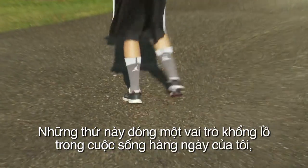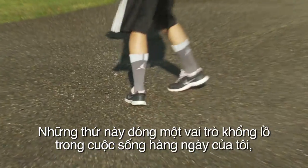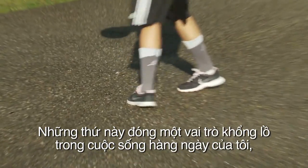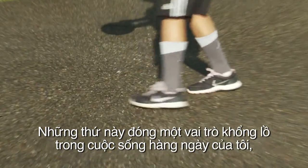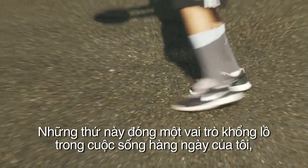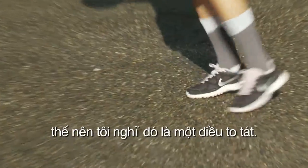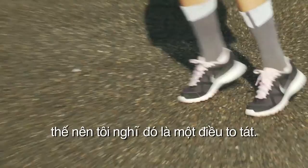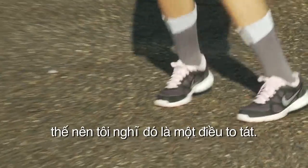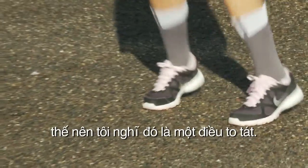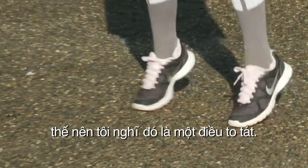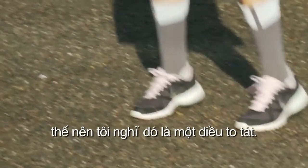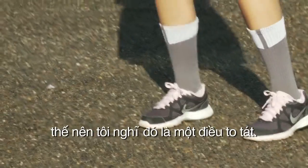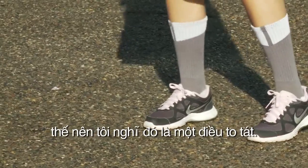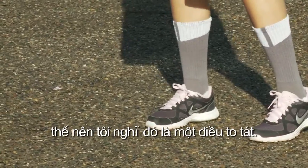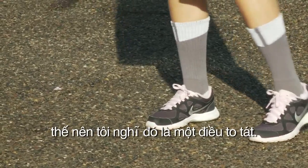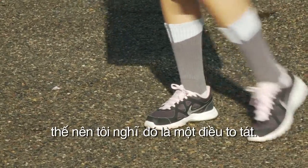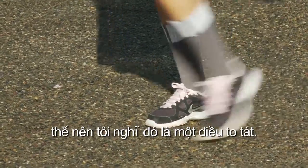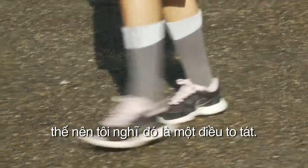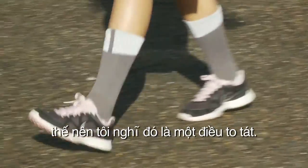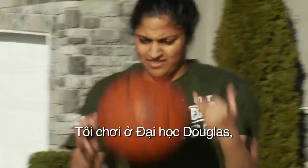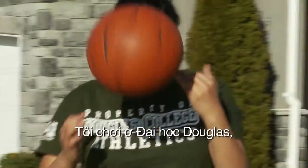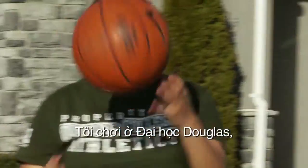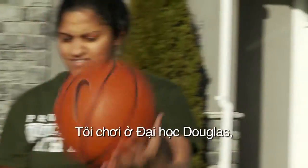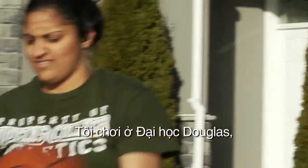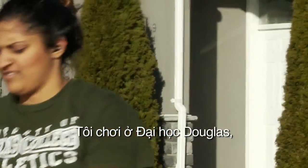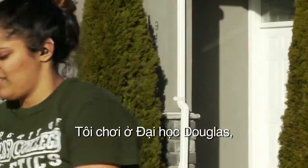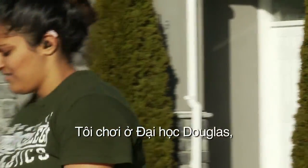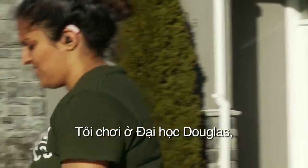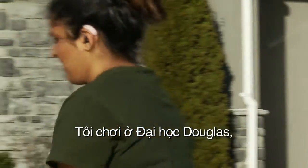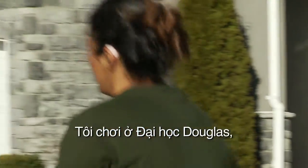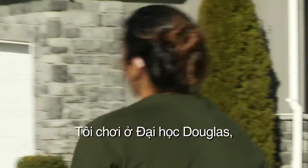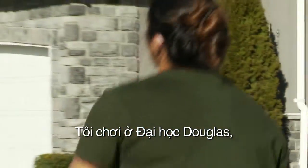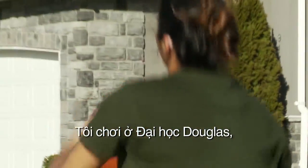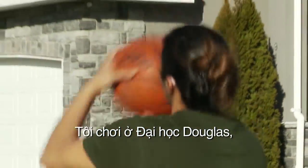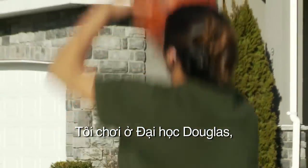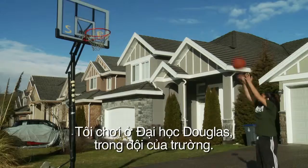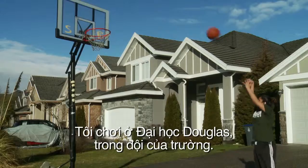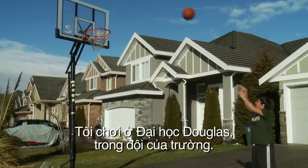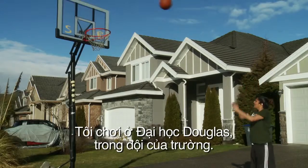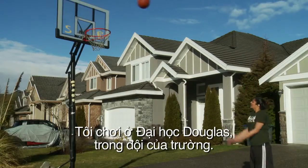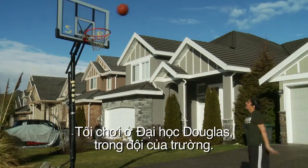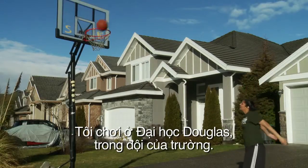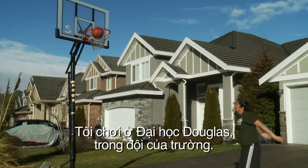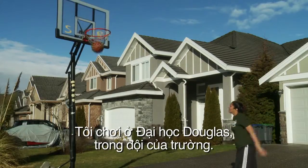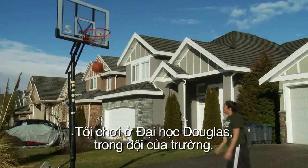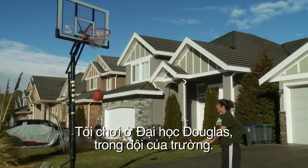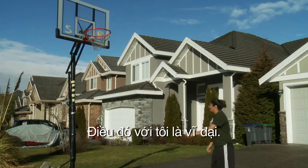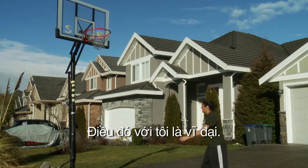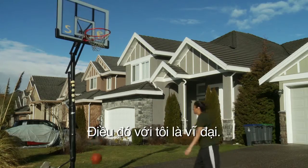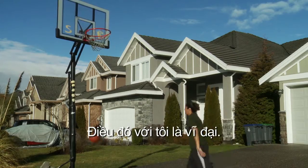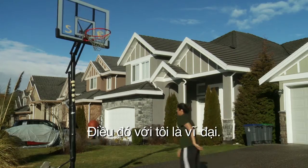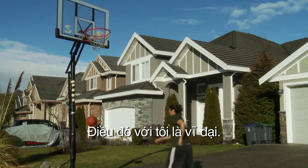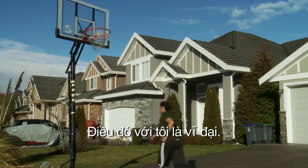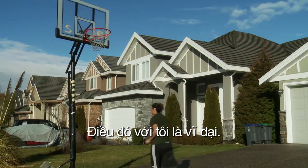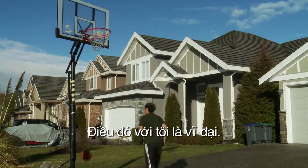everyday life. So I think that's a big thing. I play at Douglas College, the collegiate team, which is huge for me.